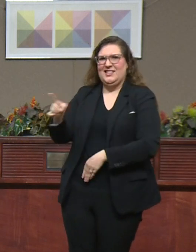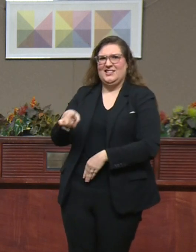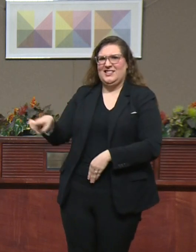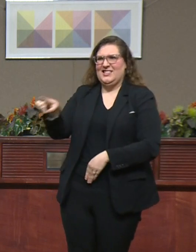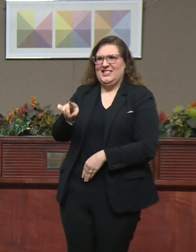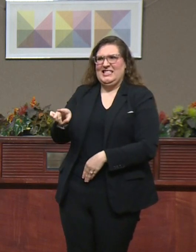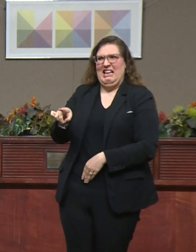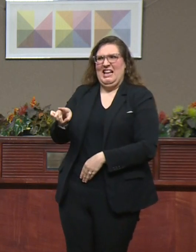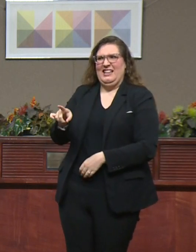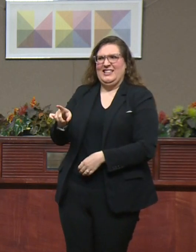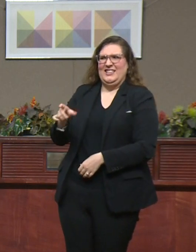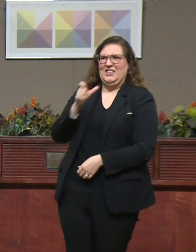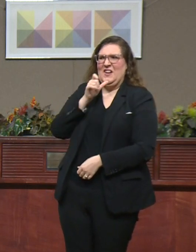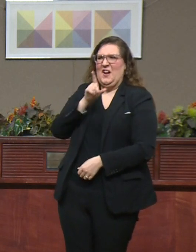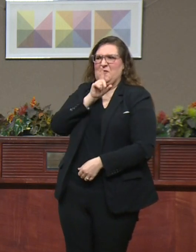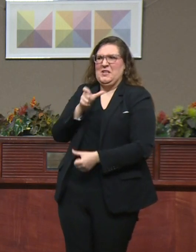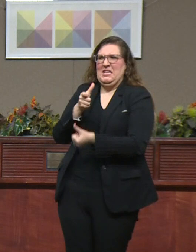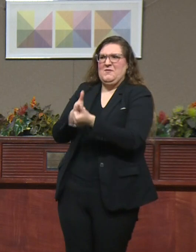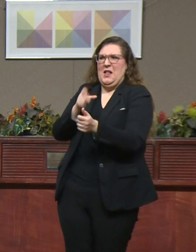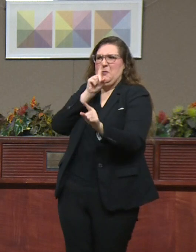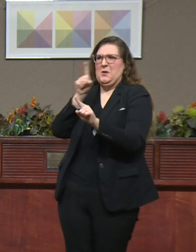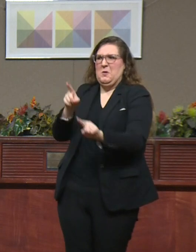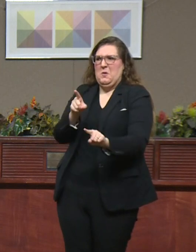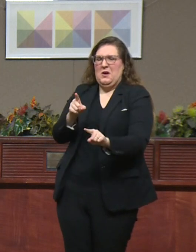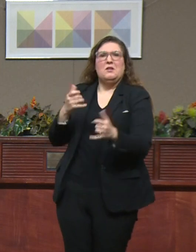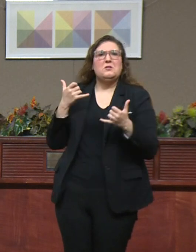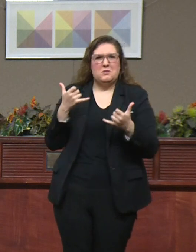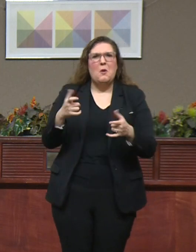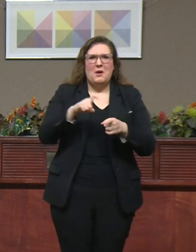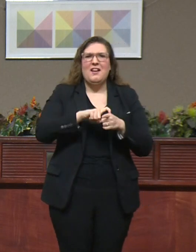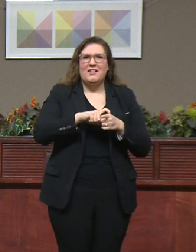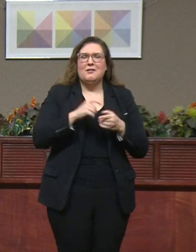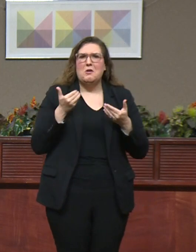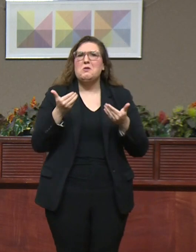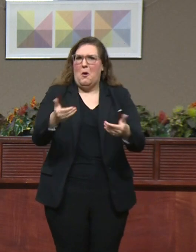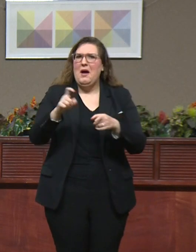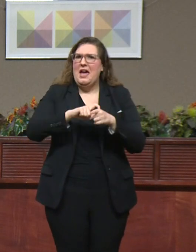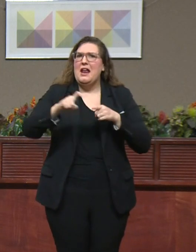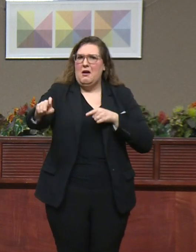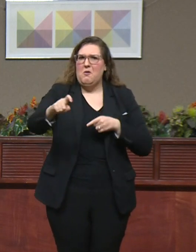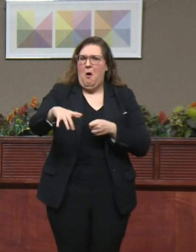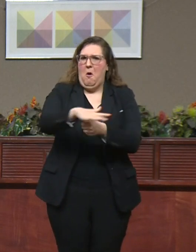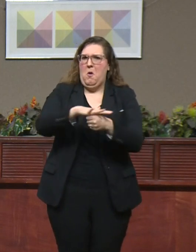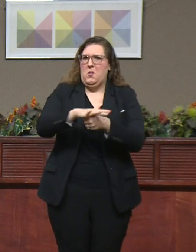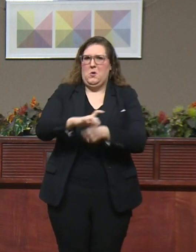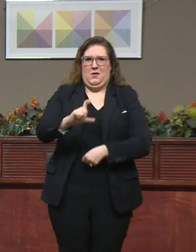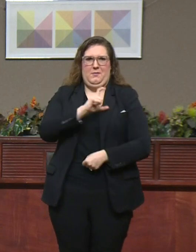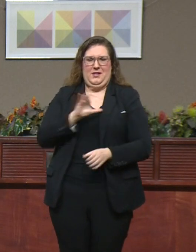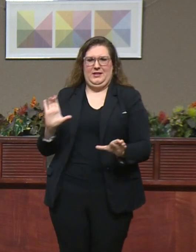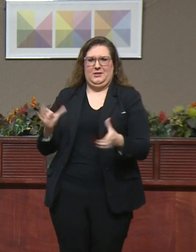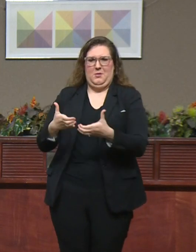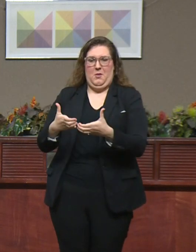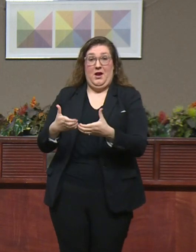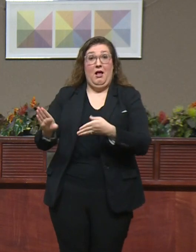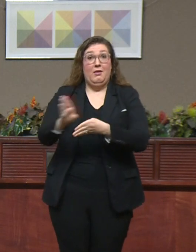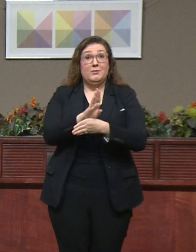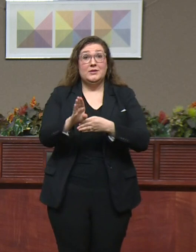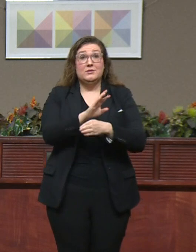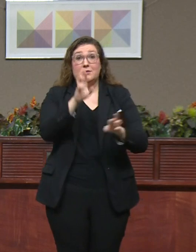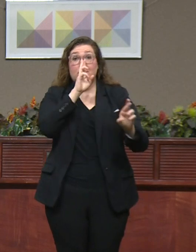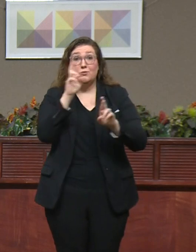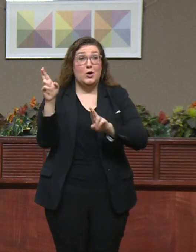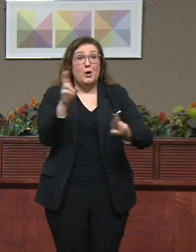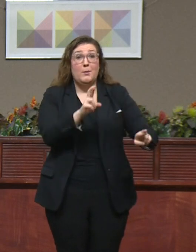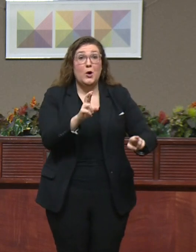mayor's executive orders, you can call local law enforcement. Those businesses can also be reported to the Department of Business